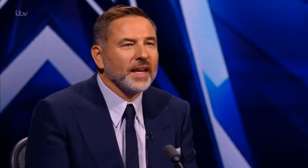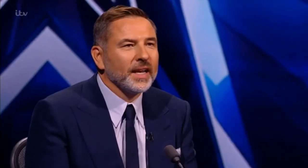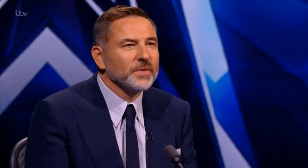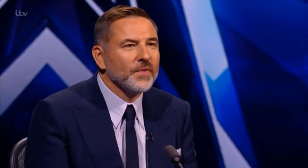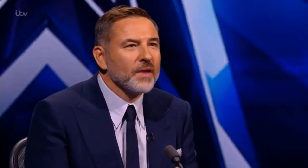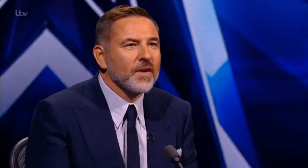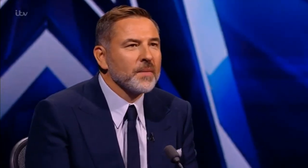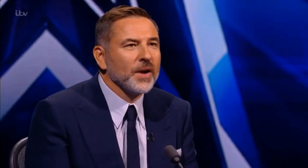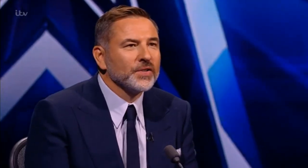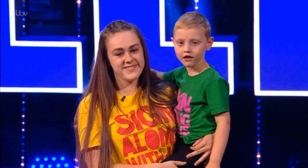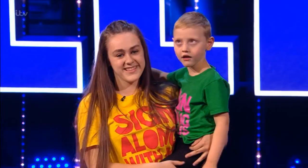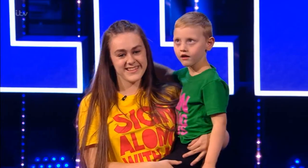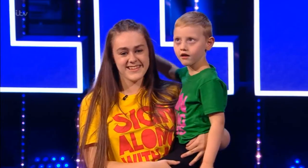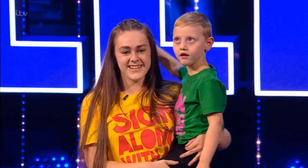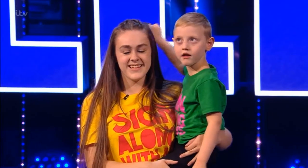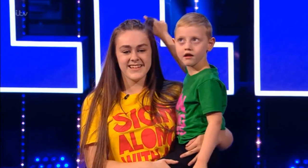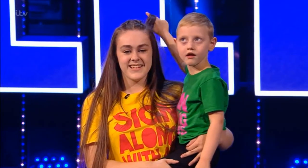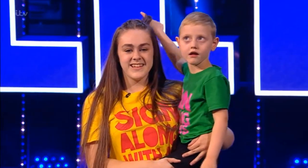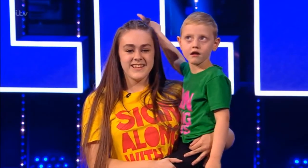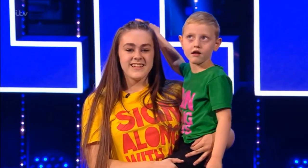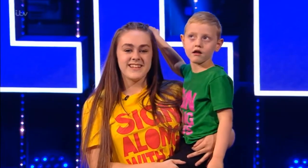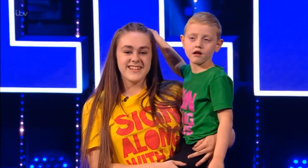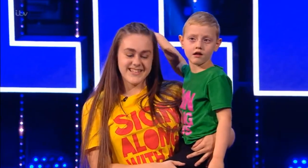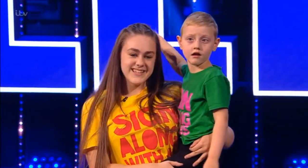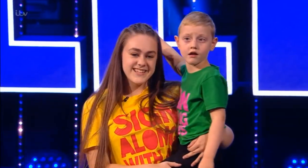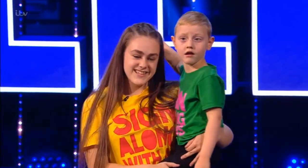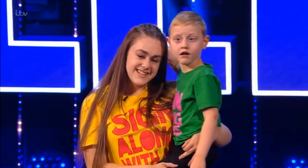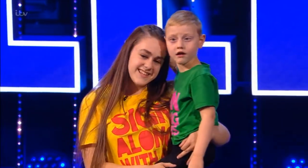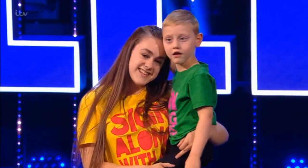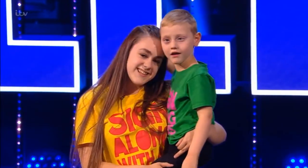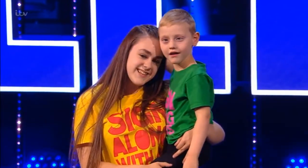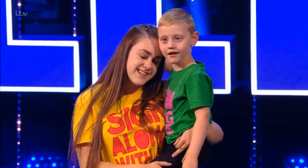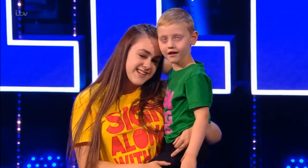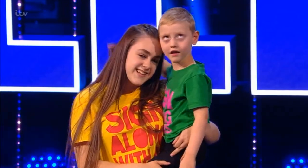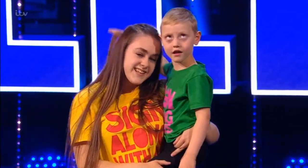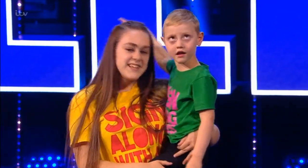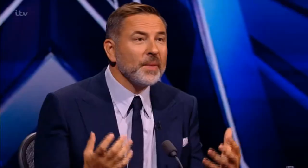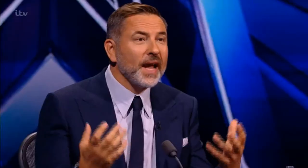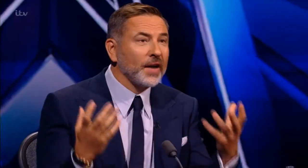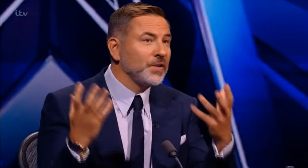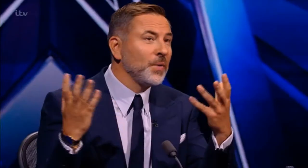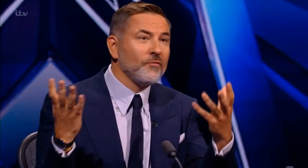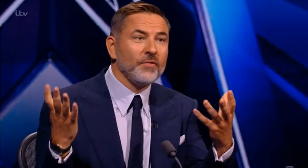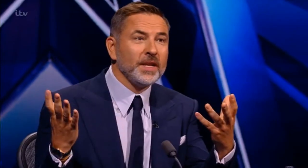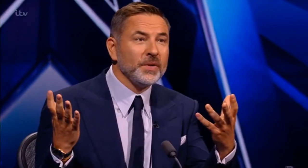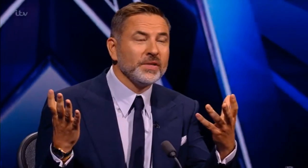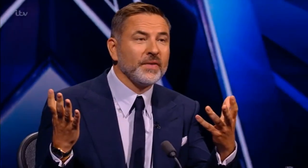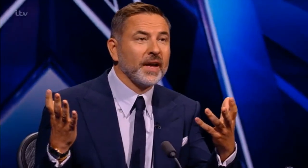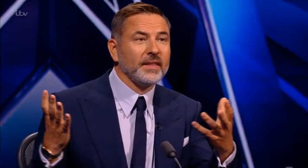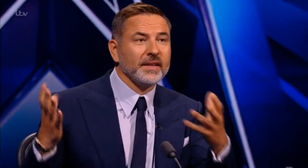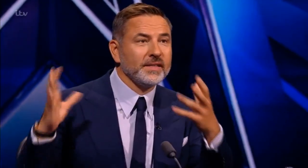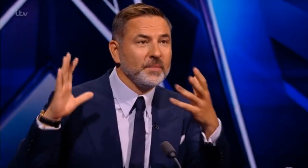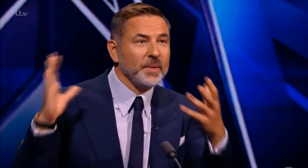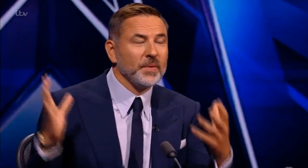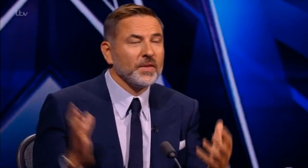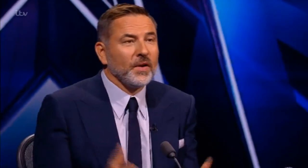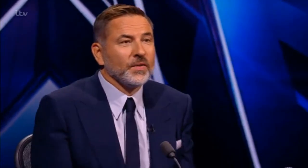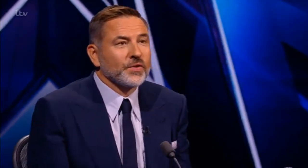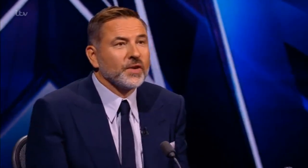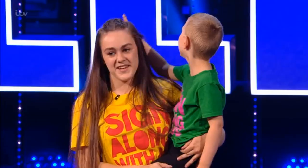It was very, very emotional. Beautiful choices of songs. It's a shame you couldn't all be there, but it actually worked really beautifully, I think, seeing people on the screen as